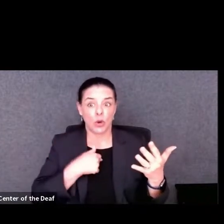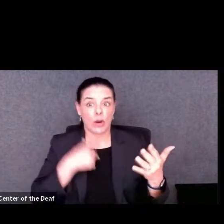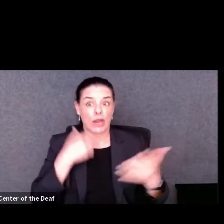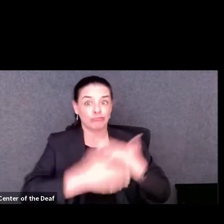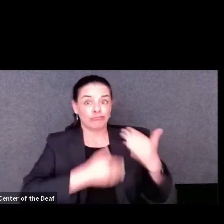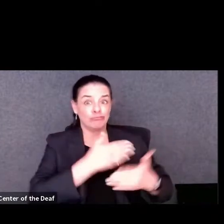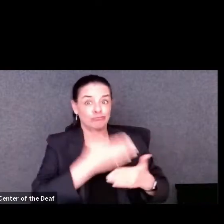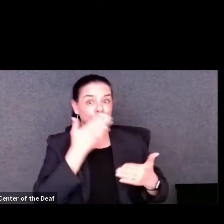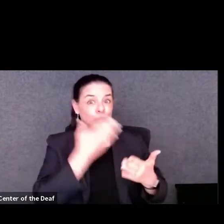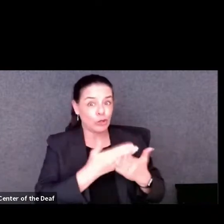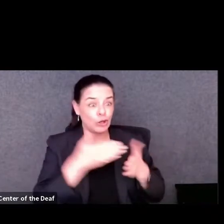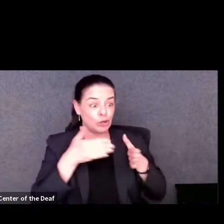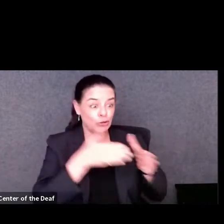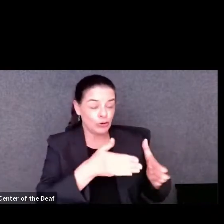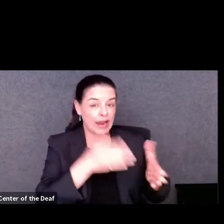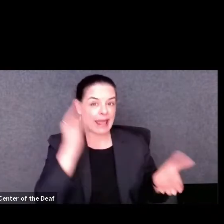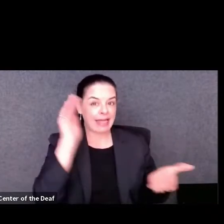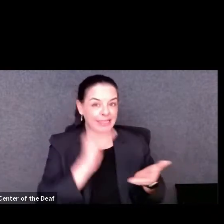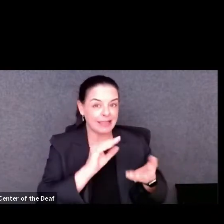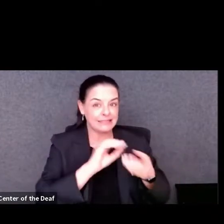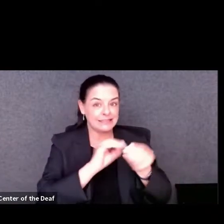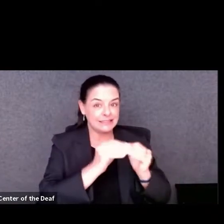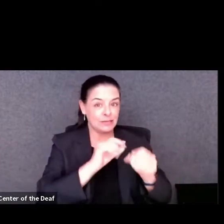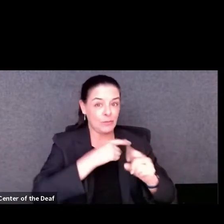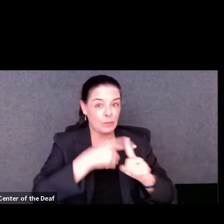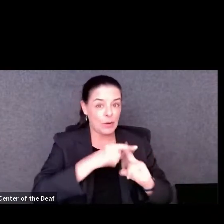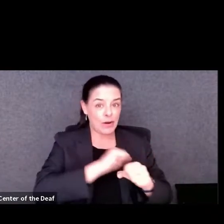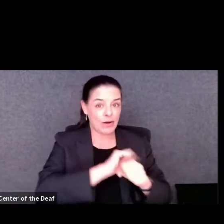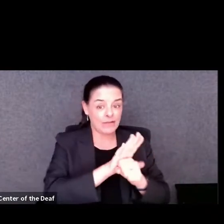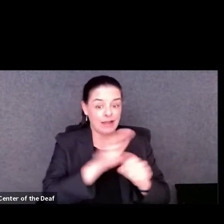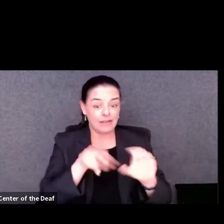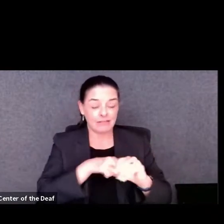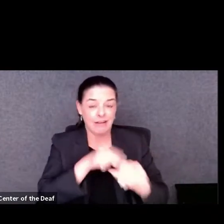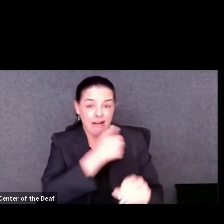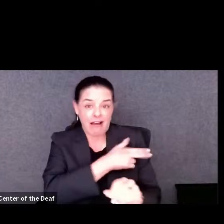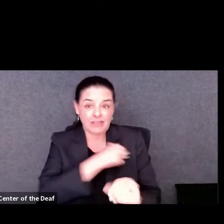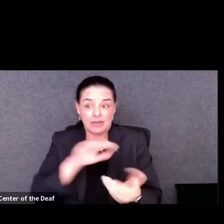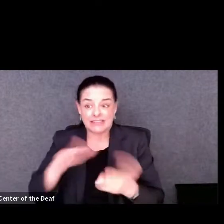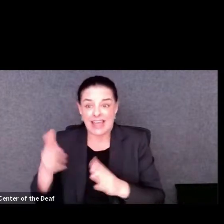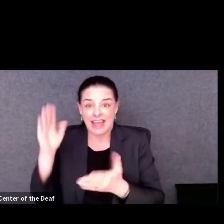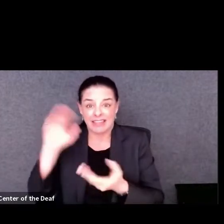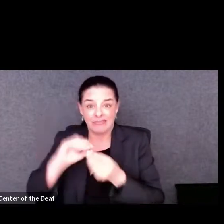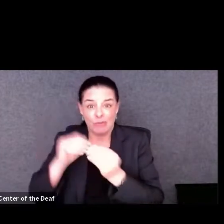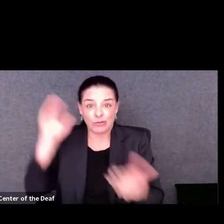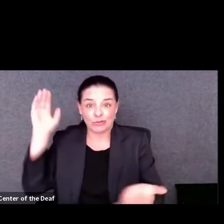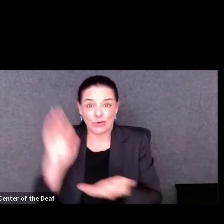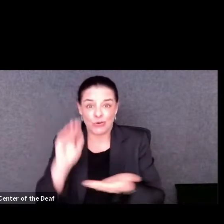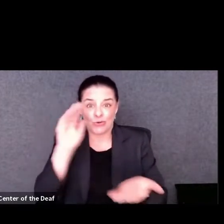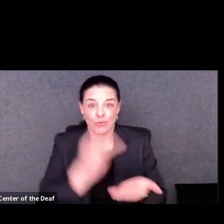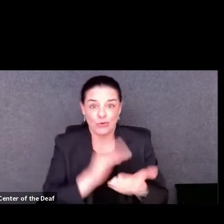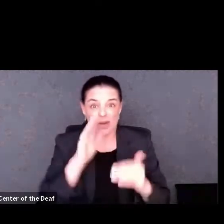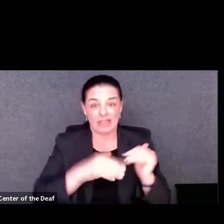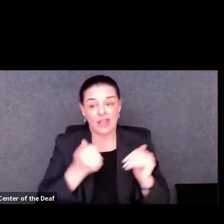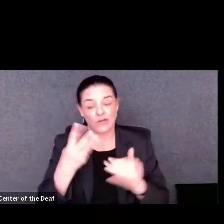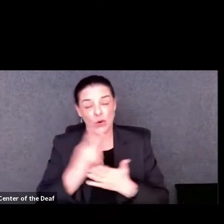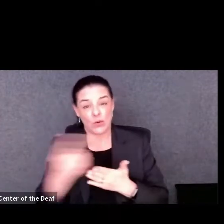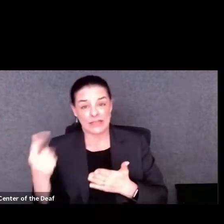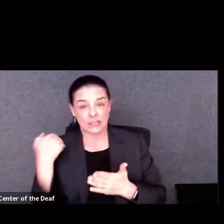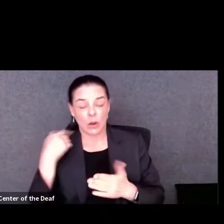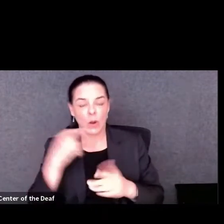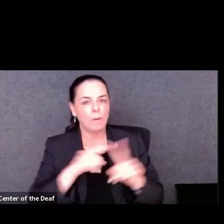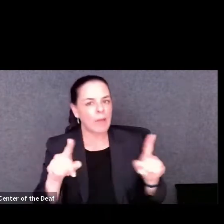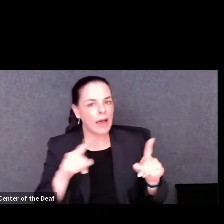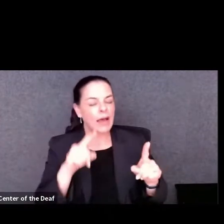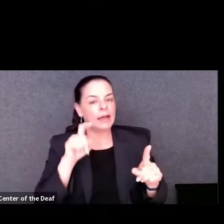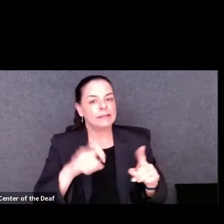direction, a lower volume of cases and hospitalizations and deaths than we had a few weeks ago. But in order to make